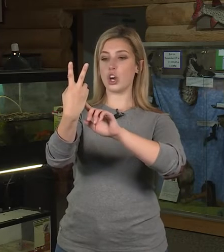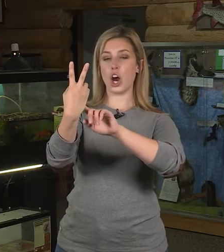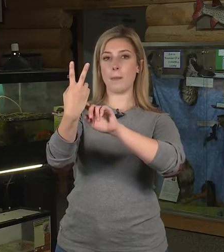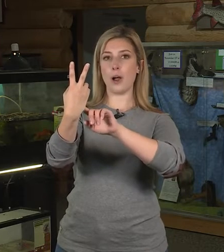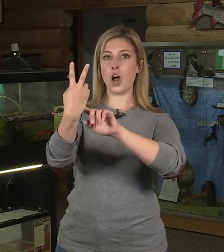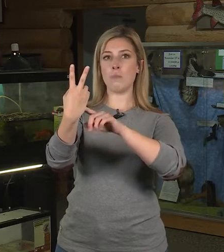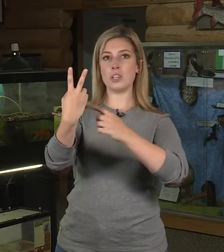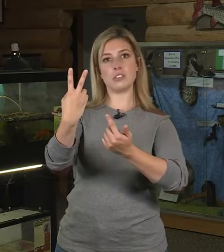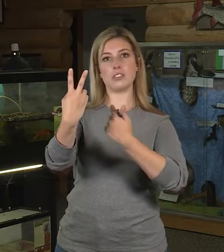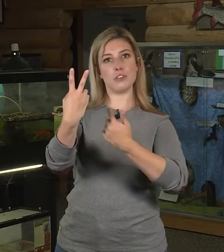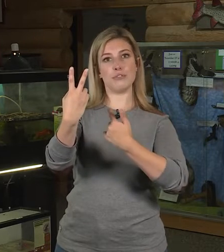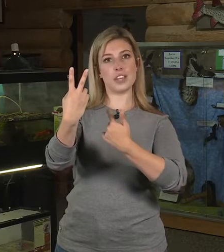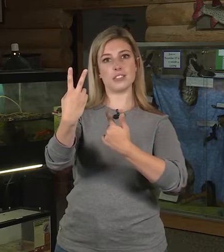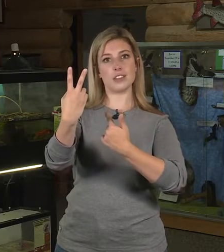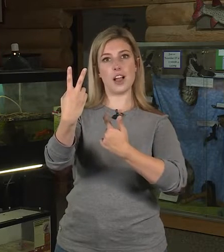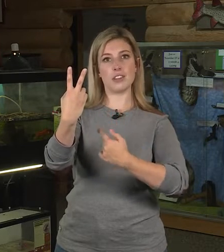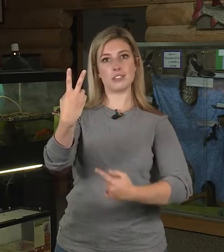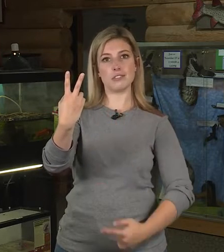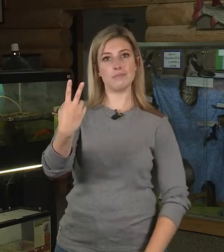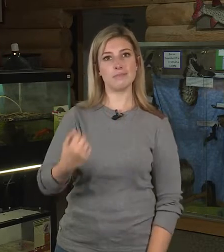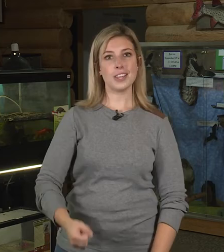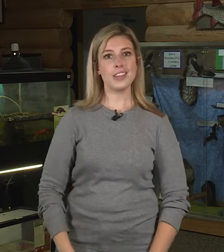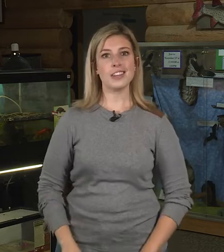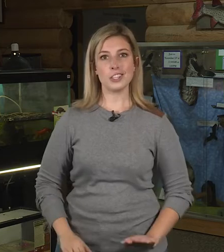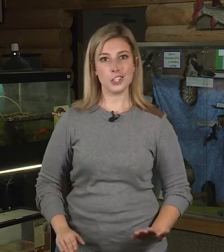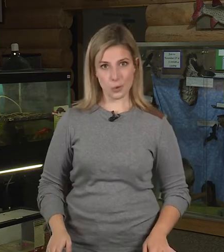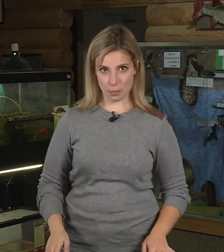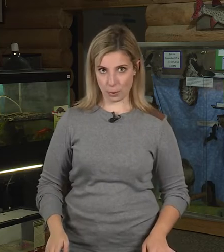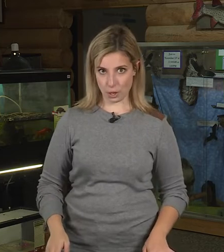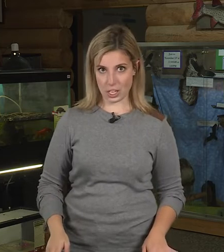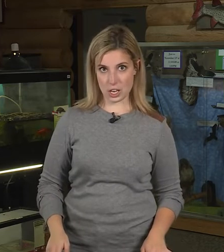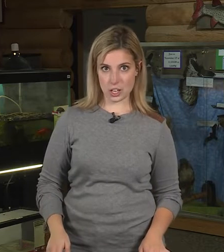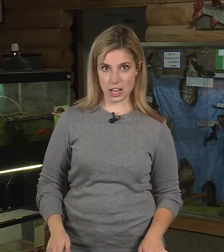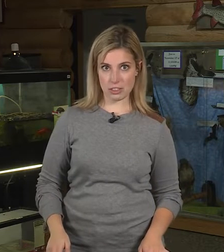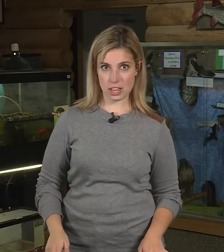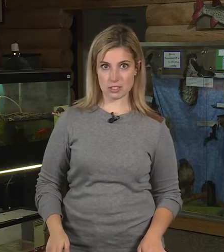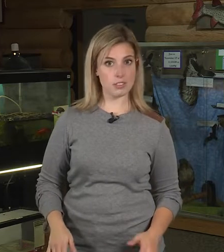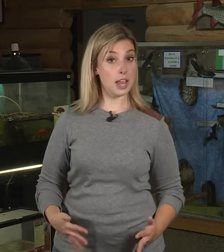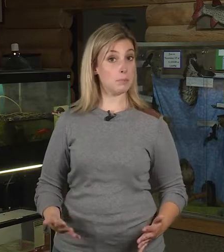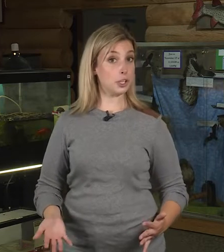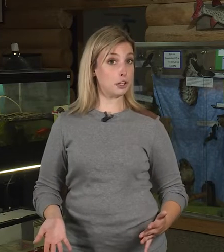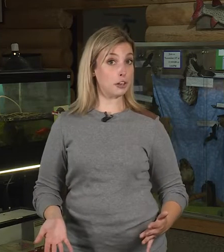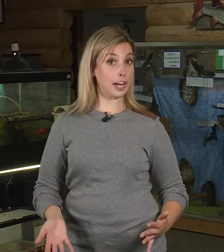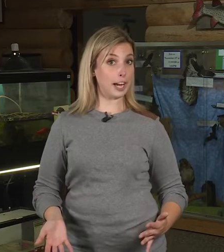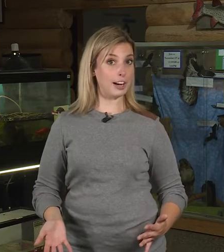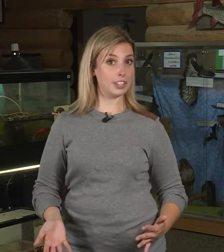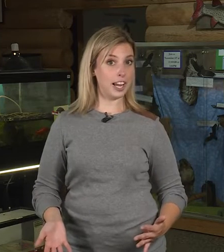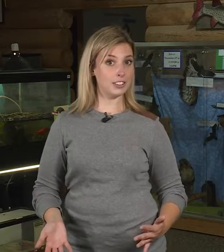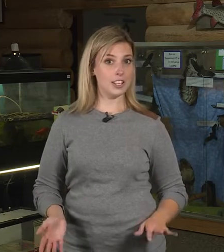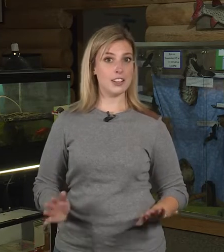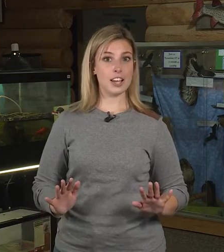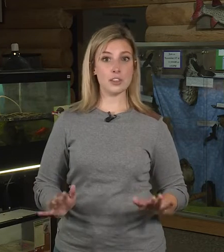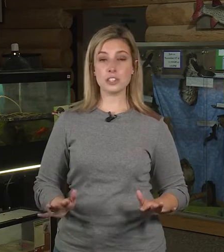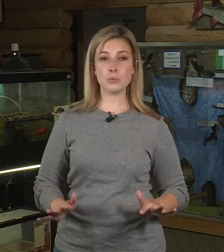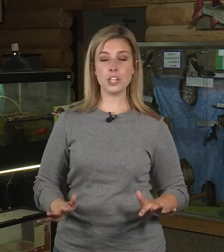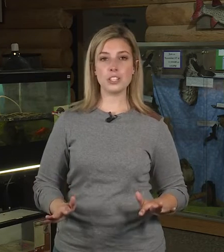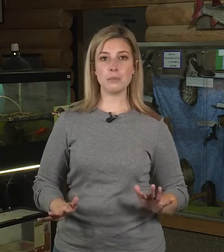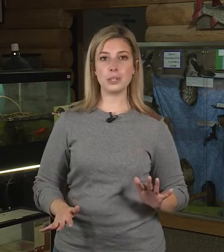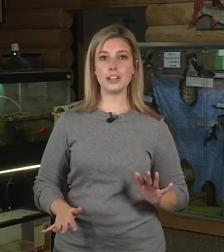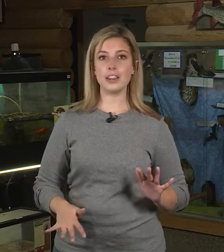our palm is still facing us. You are pretty good at this and pretty good at counting. Now this one can be a